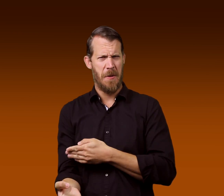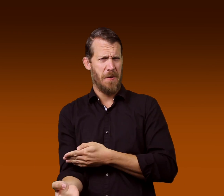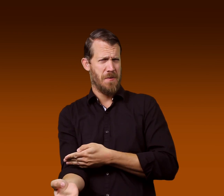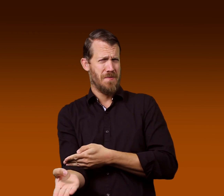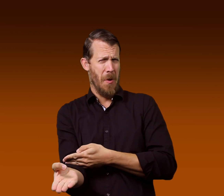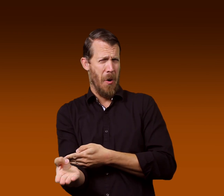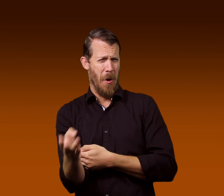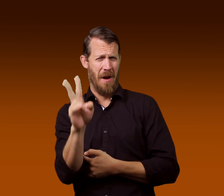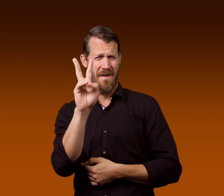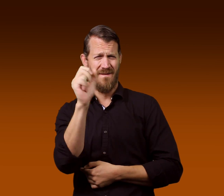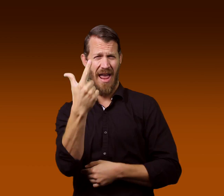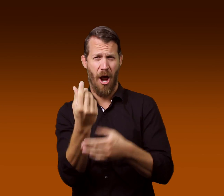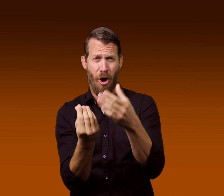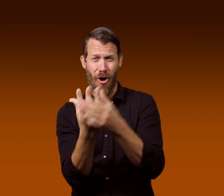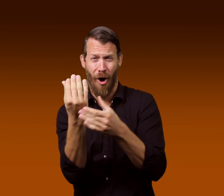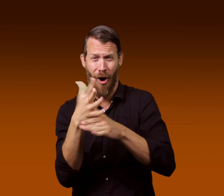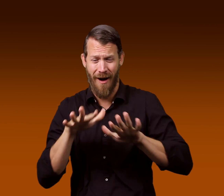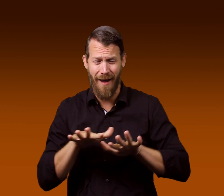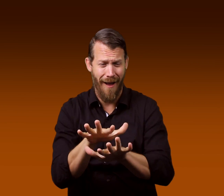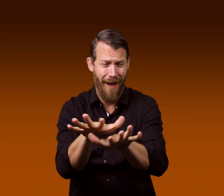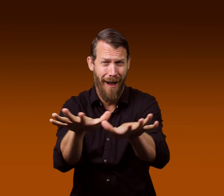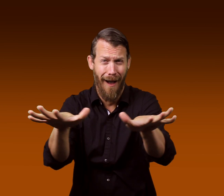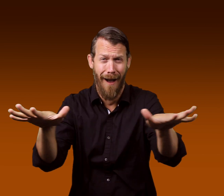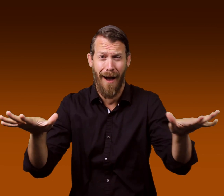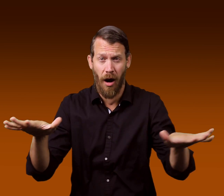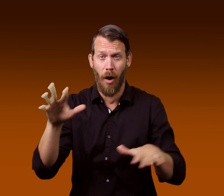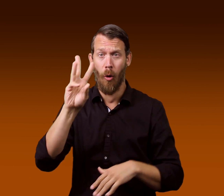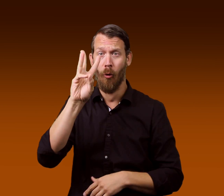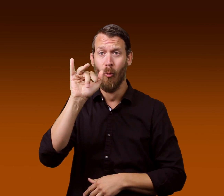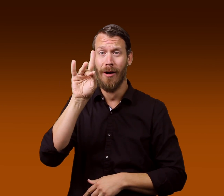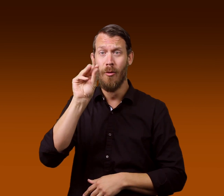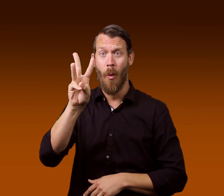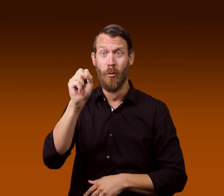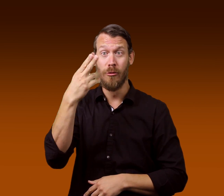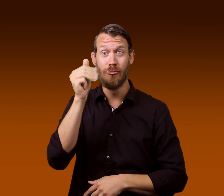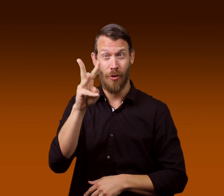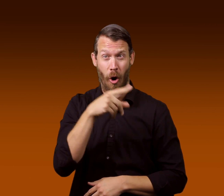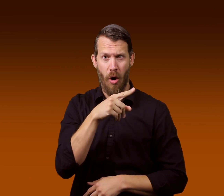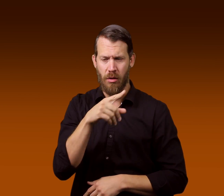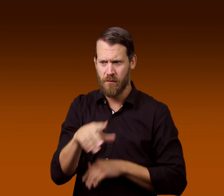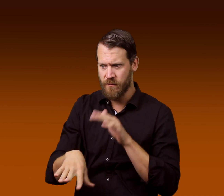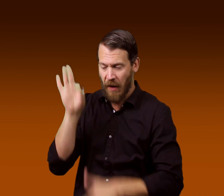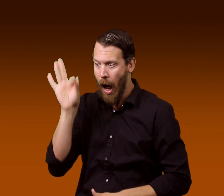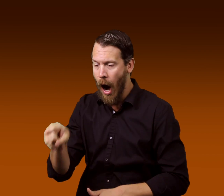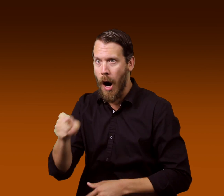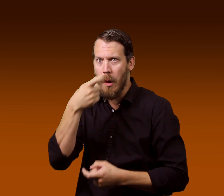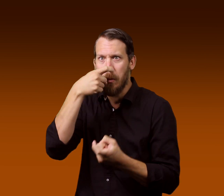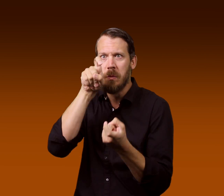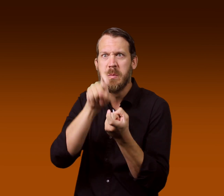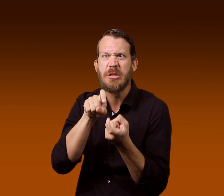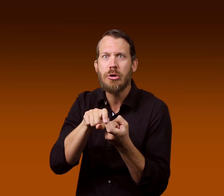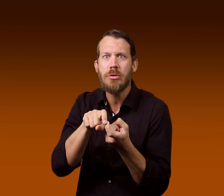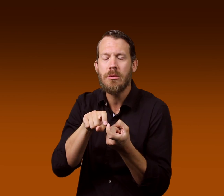Shaw. At daybreak, Widow Shaw discovered the witch lying in her vegetable